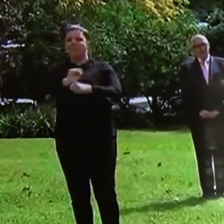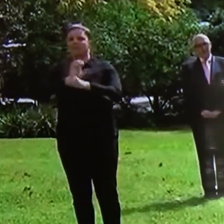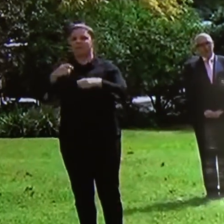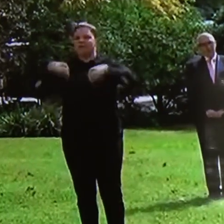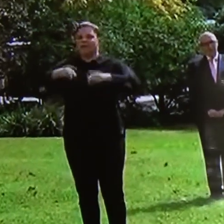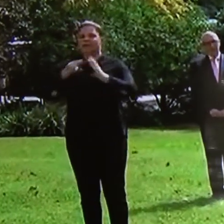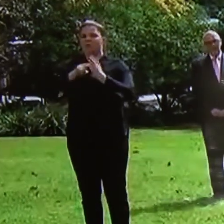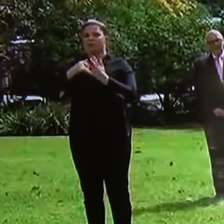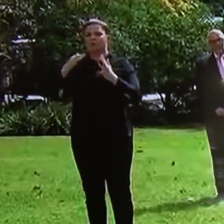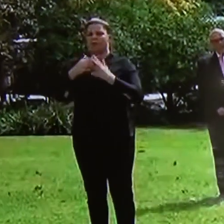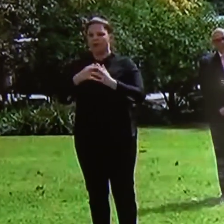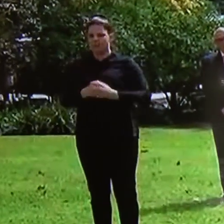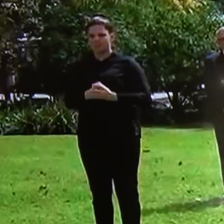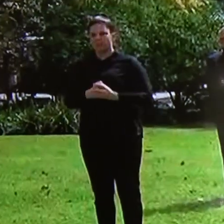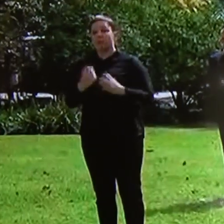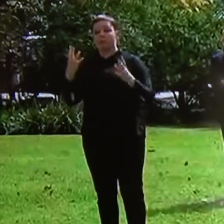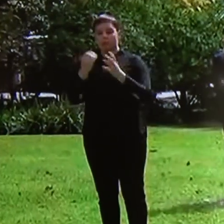us to